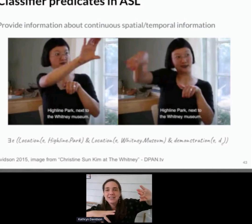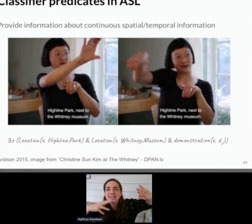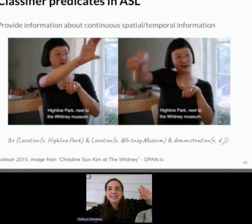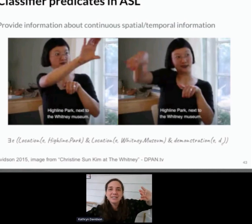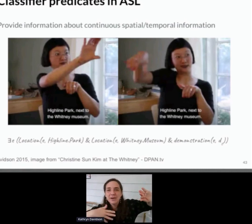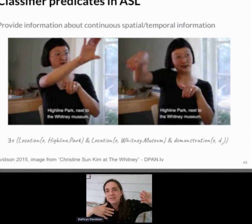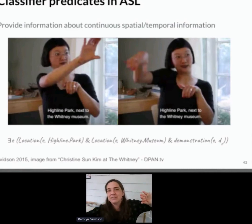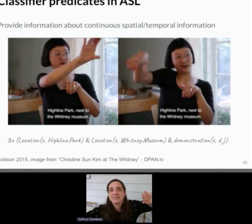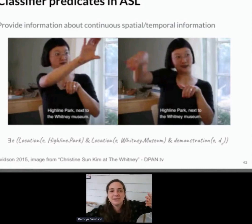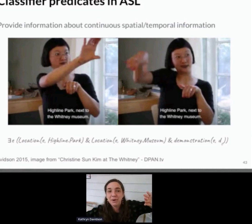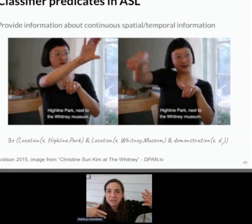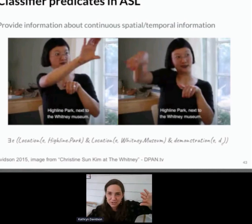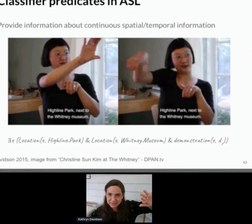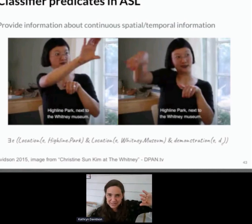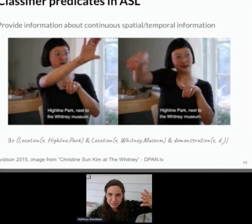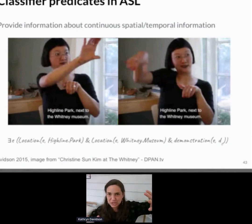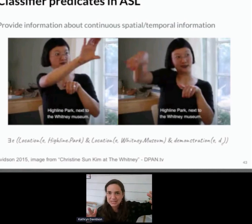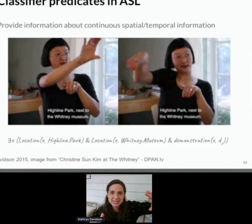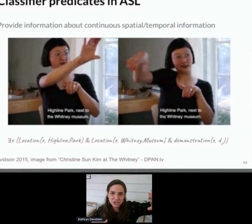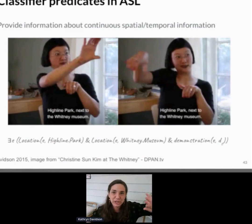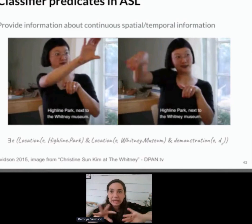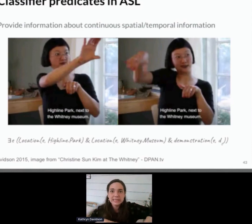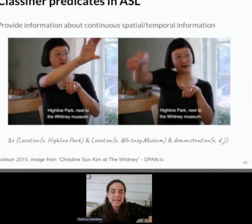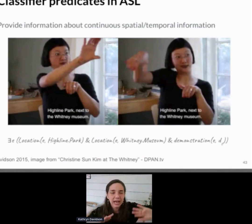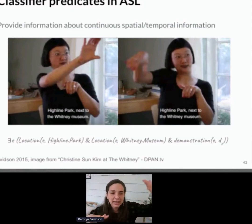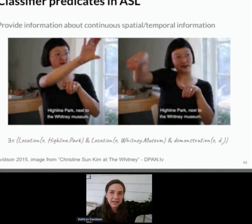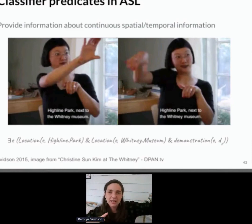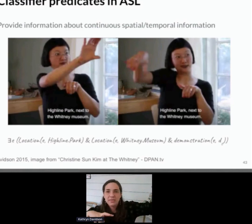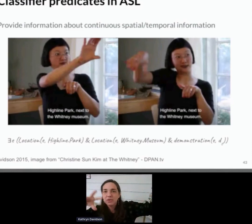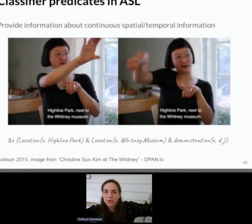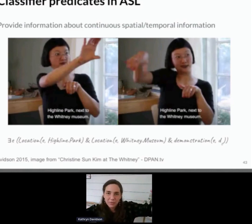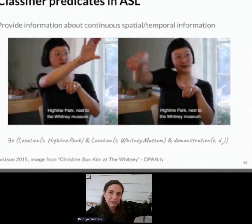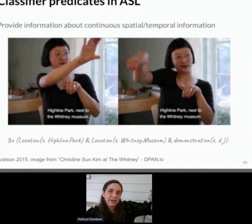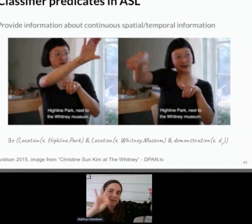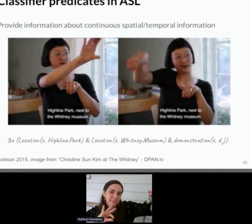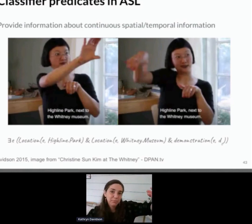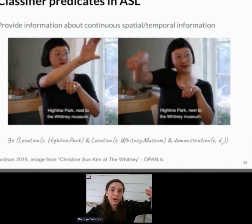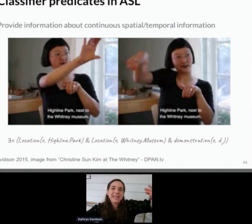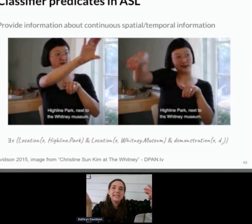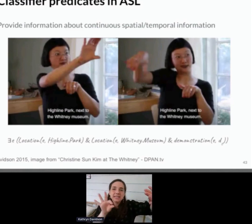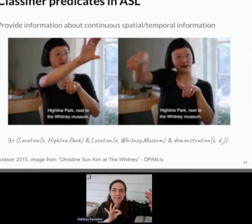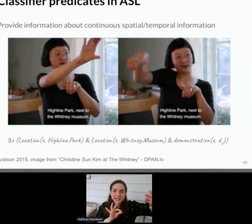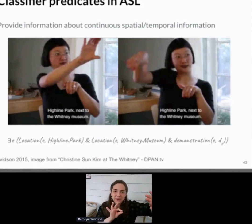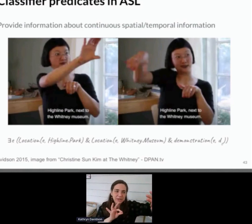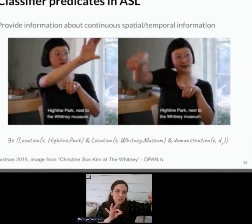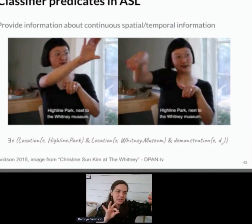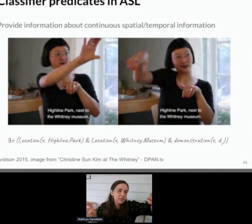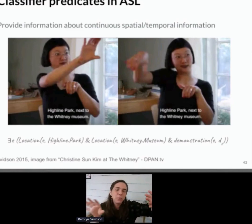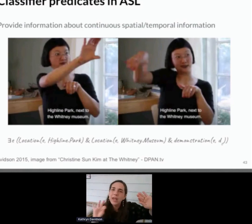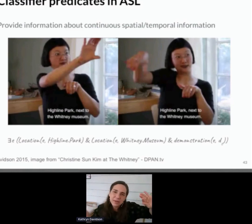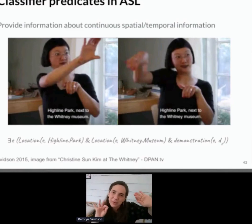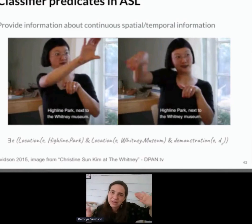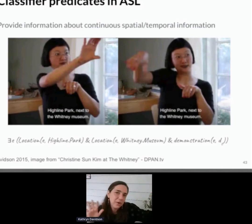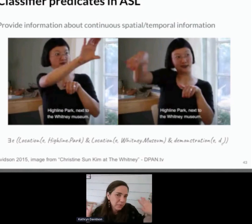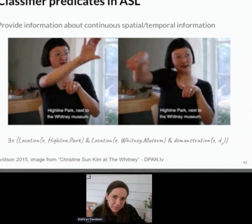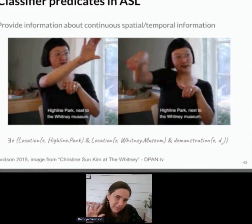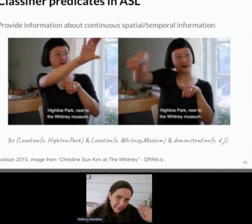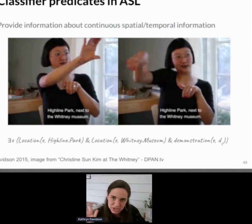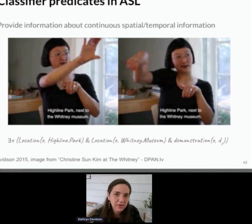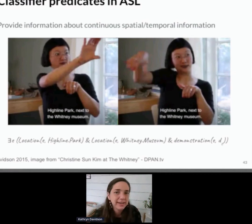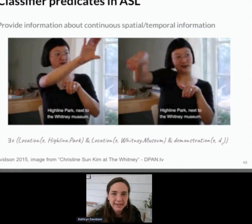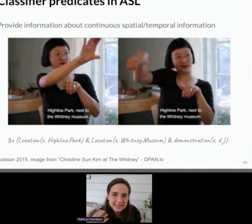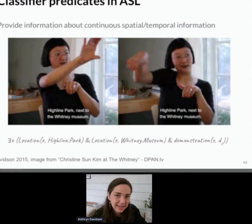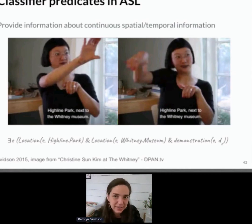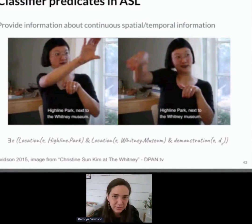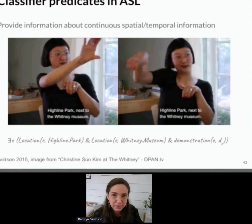right? So the idea is you have a demonstrative expression essentially inside that you go out and bring into the language in the way that we know